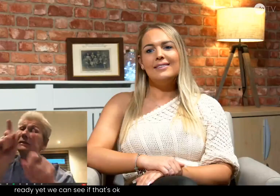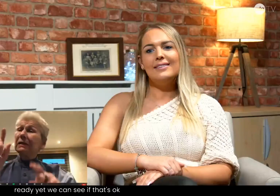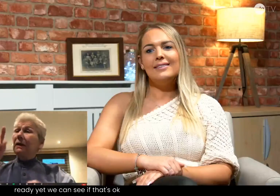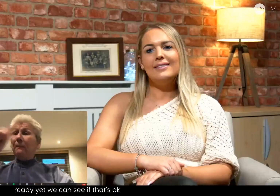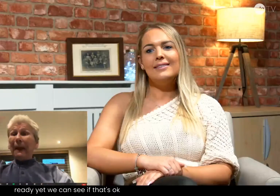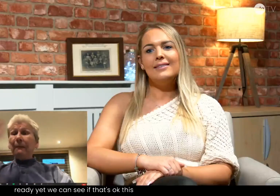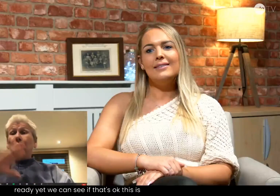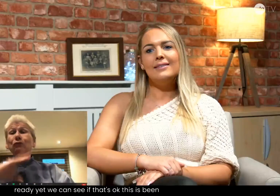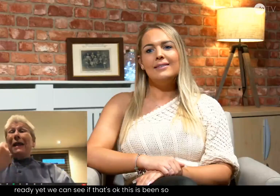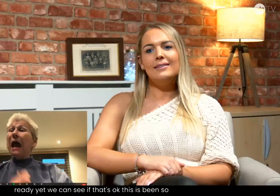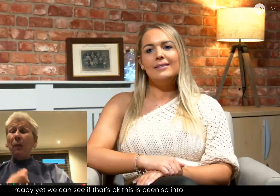interesting.